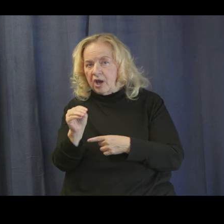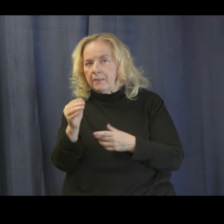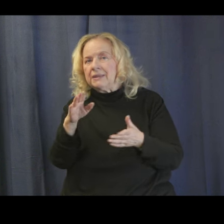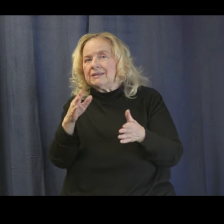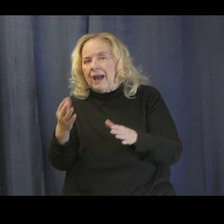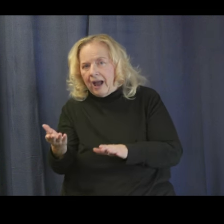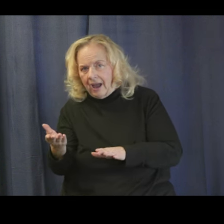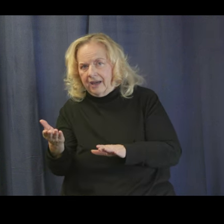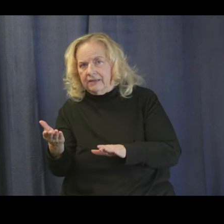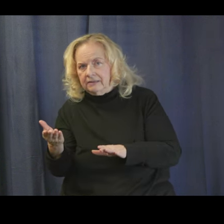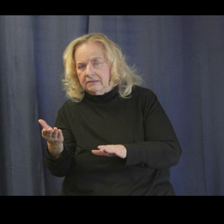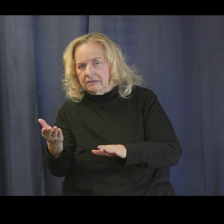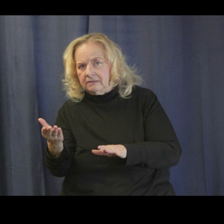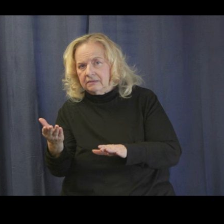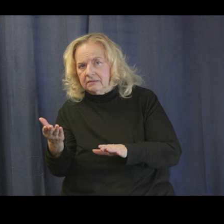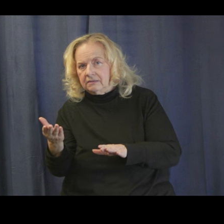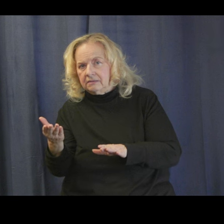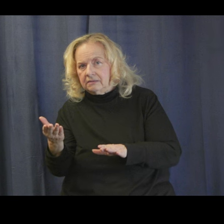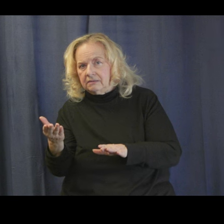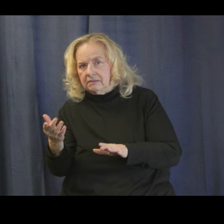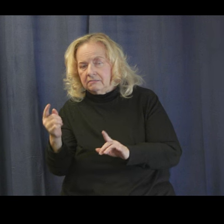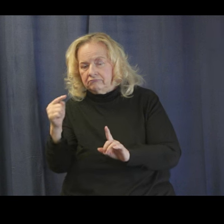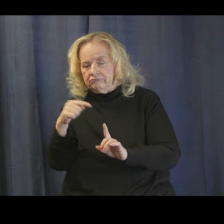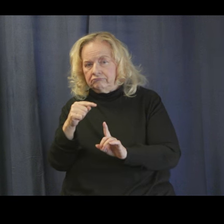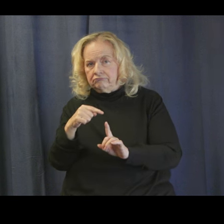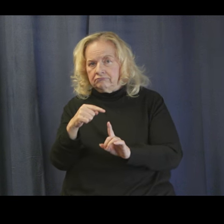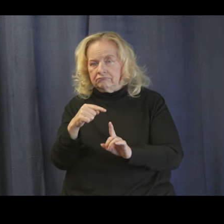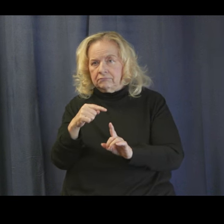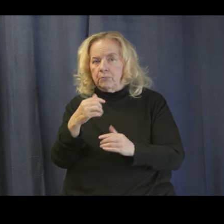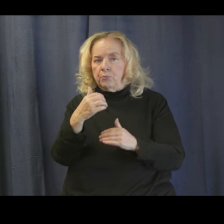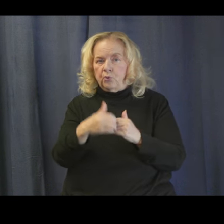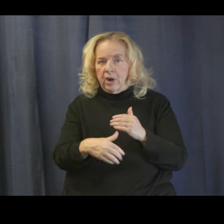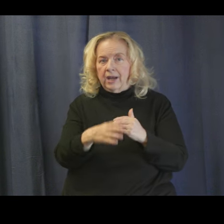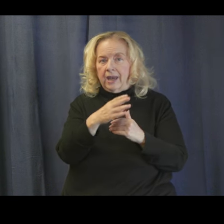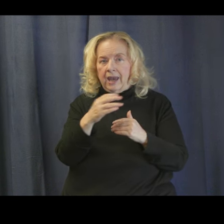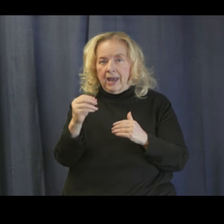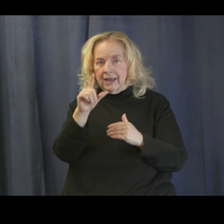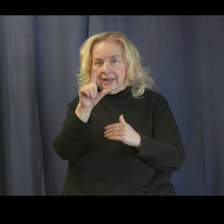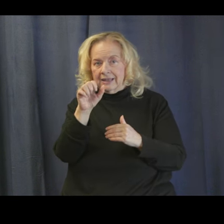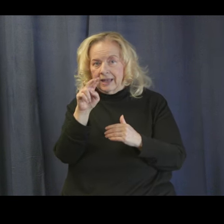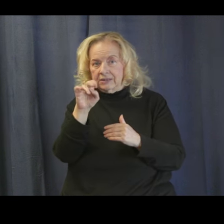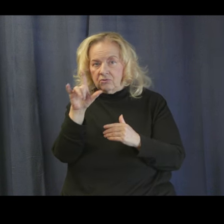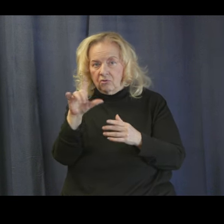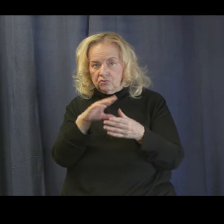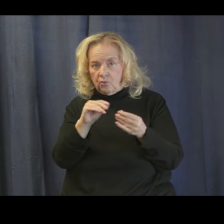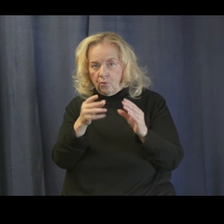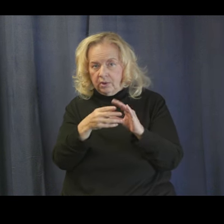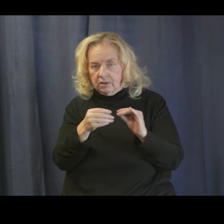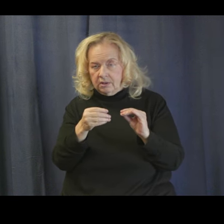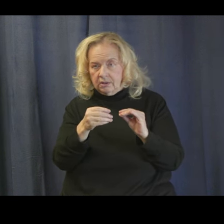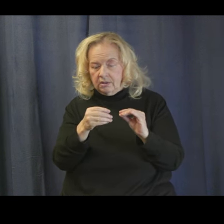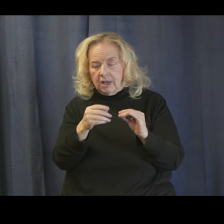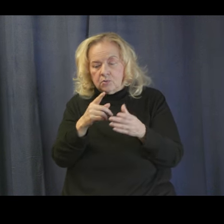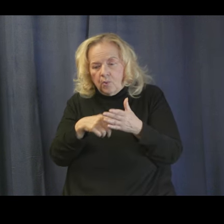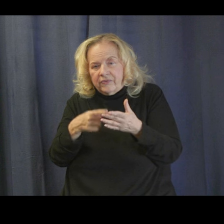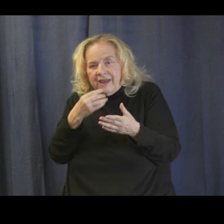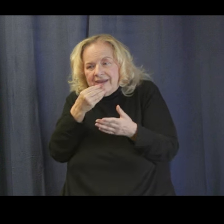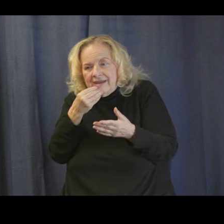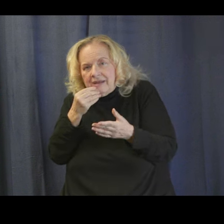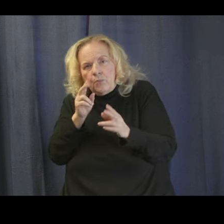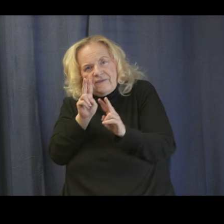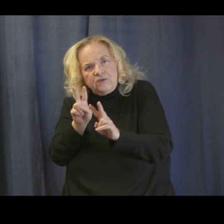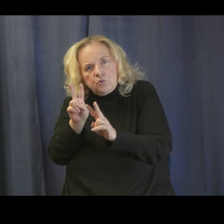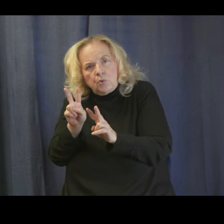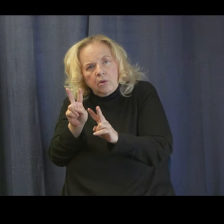Shem dies. And the thing about the bread and lentils, that is what they eat